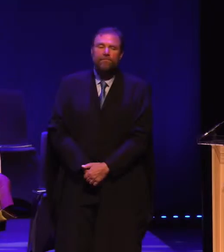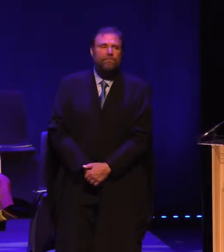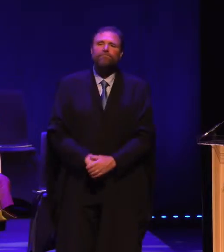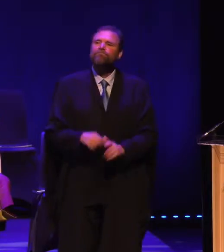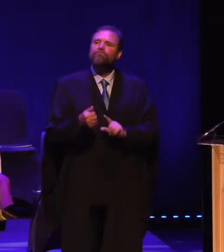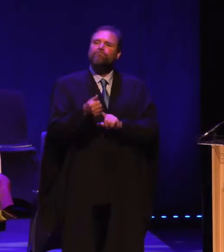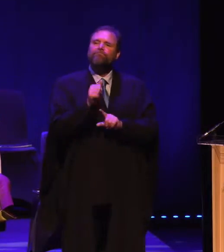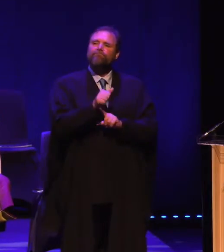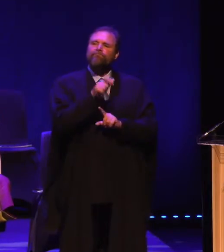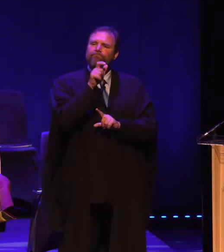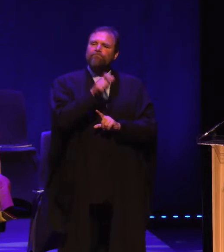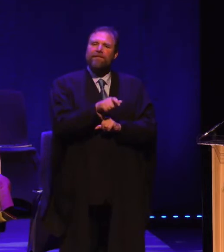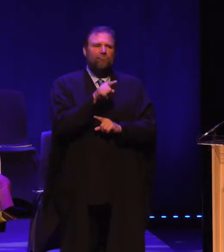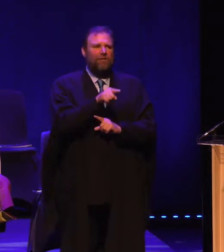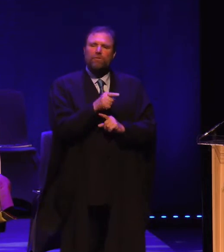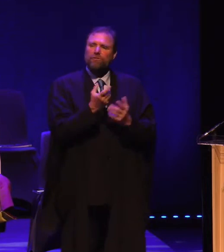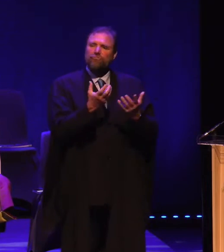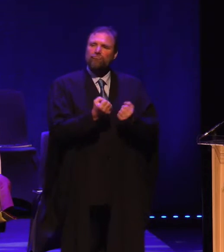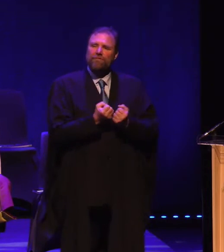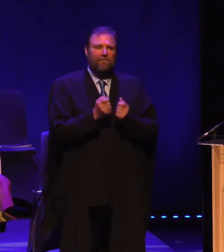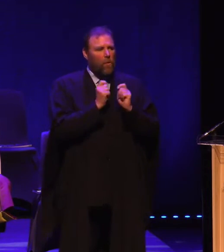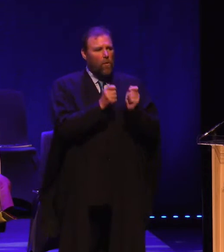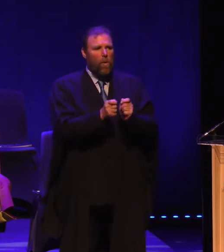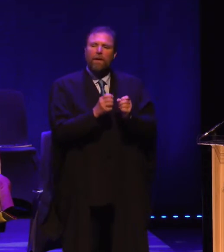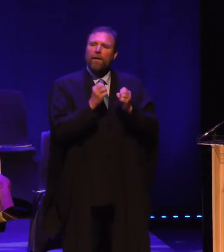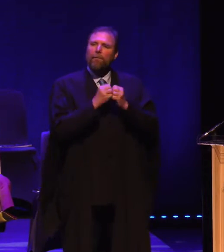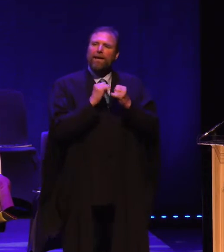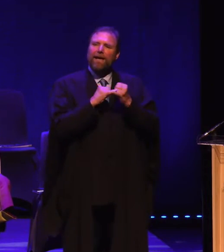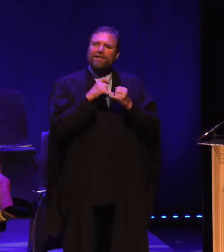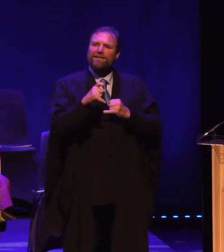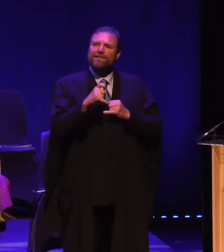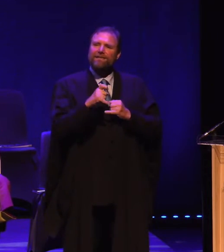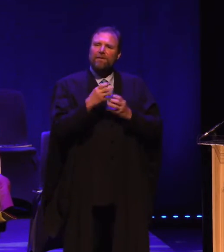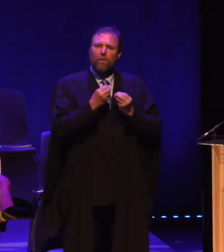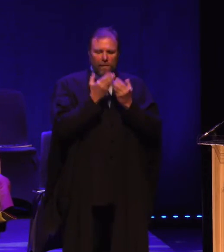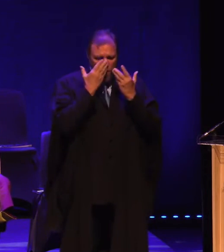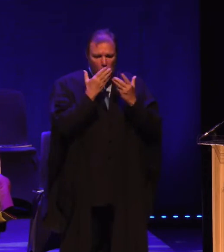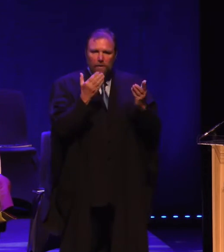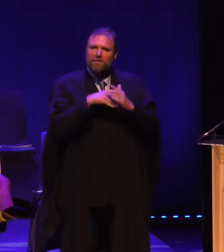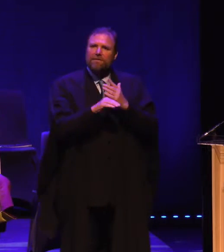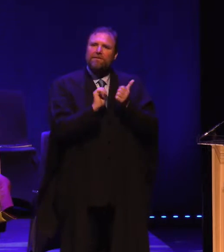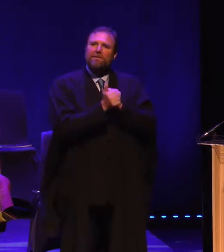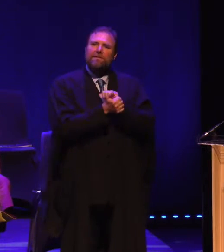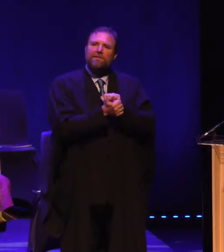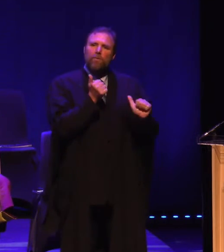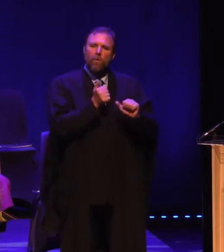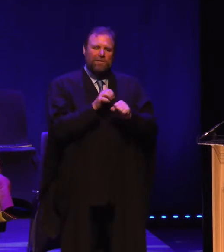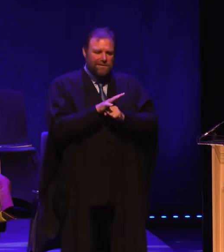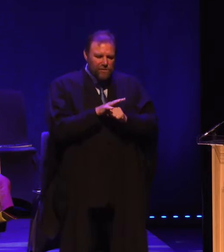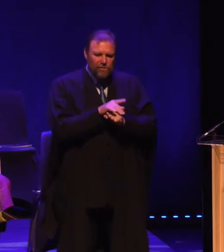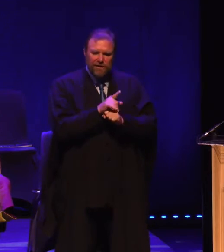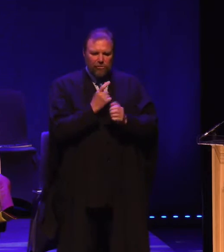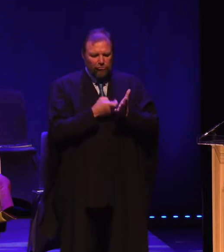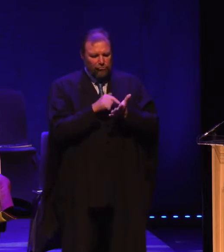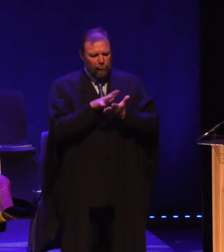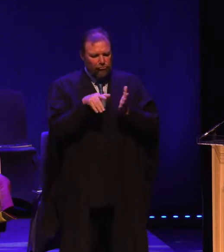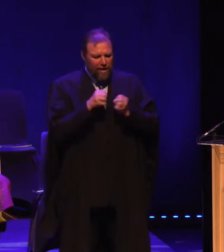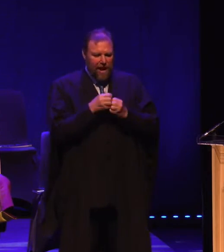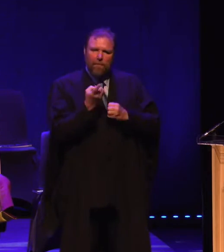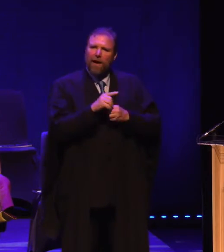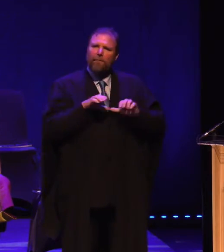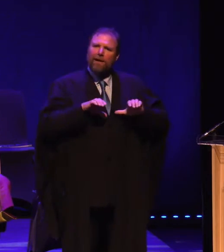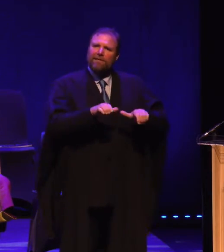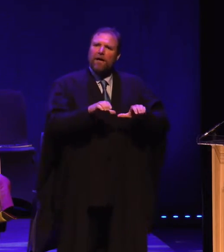The next graduates are receiving the awards Bachelor of Science with honours in sport conditioning, rehabilitation and